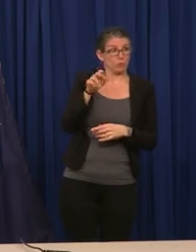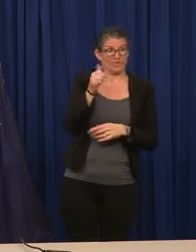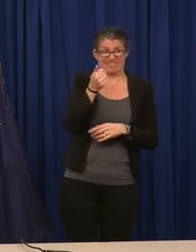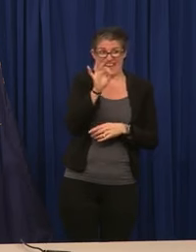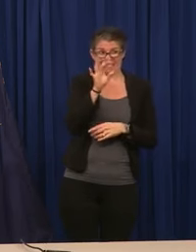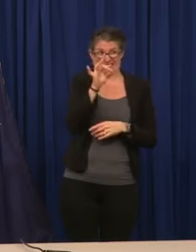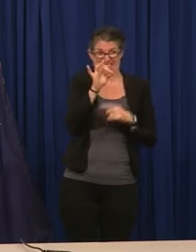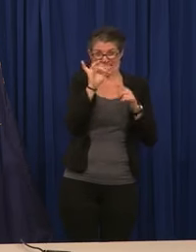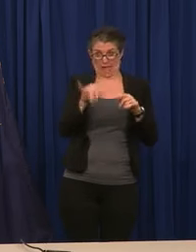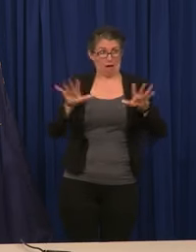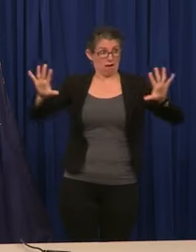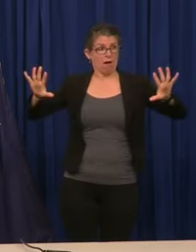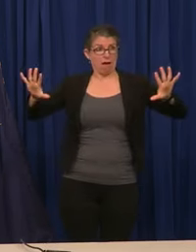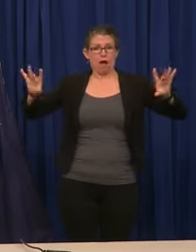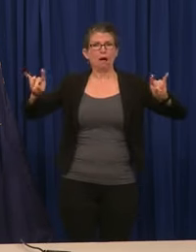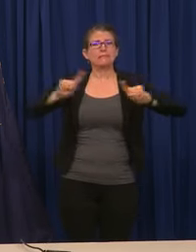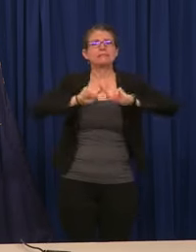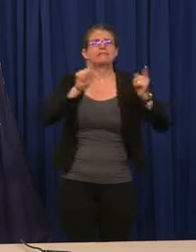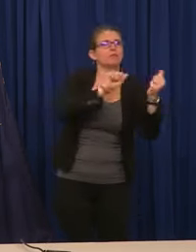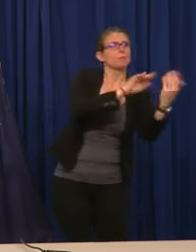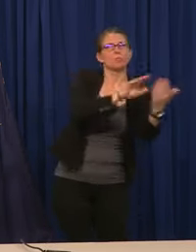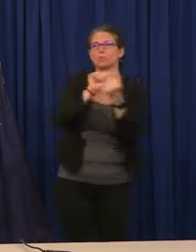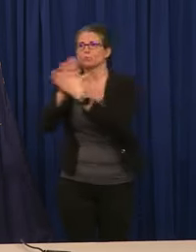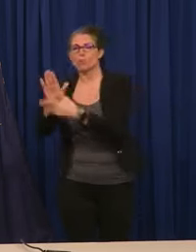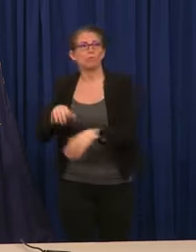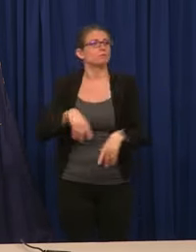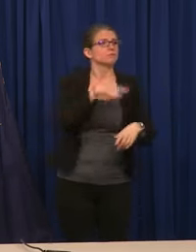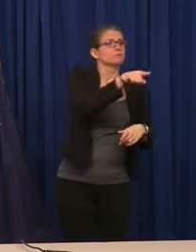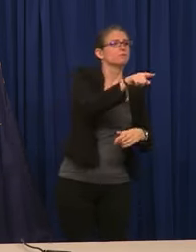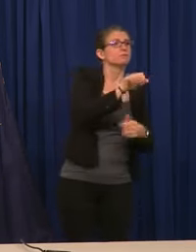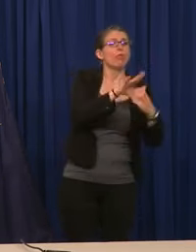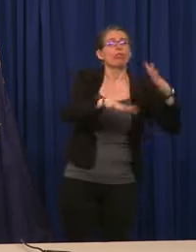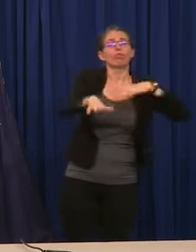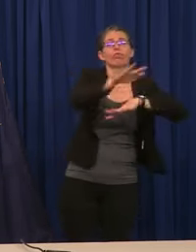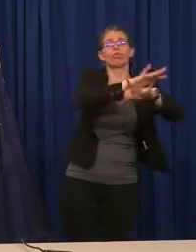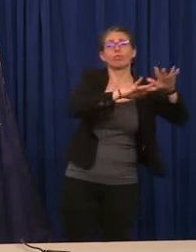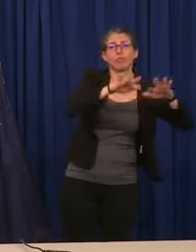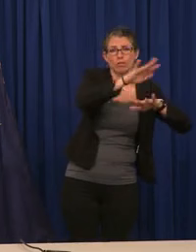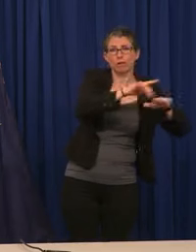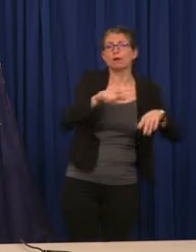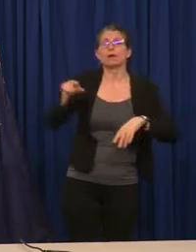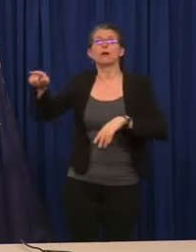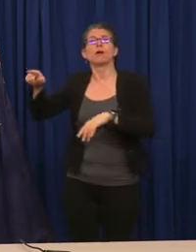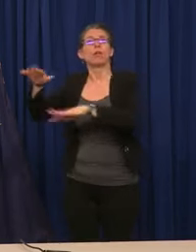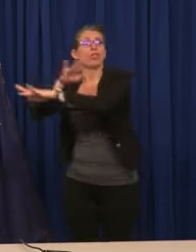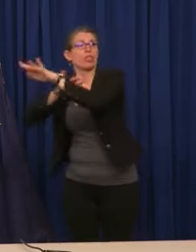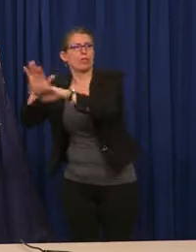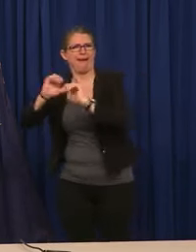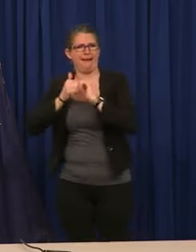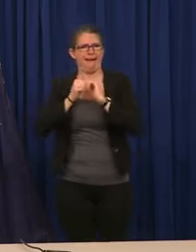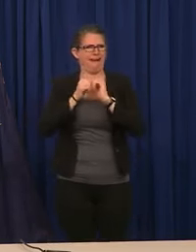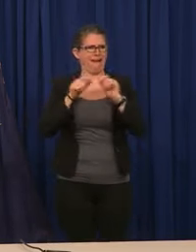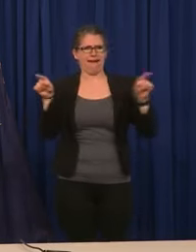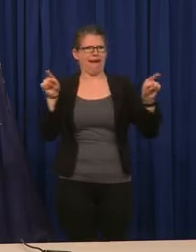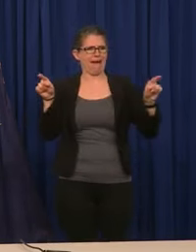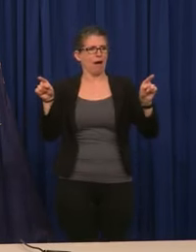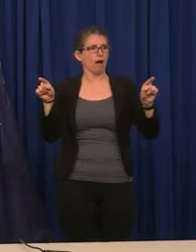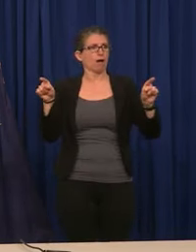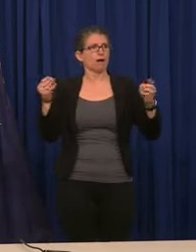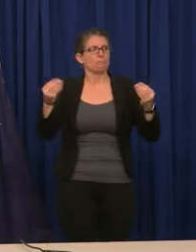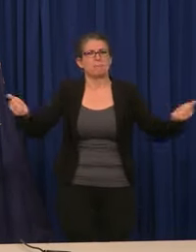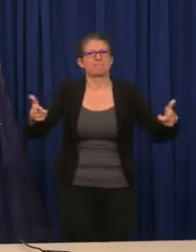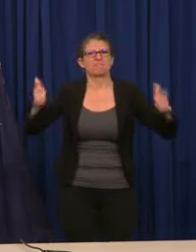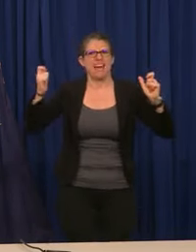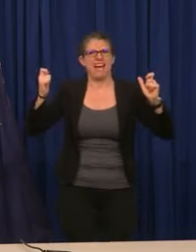now. To put a sharper point on that, right now, physical distancing is the best vaccine that we have for